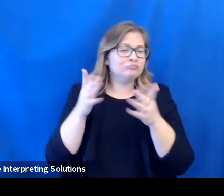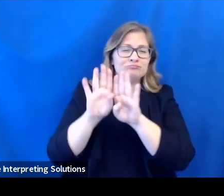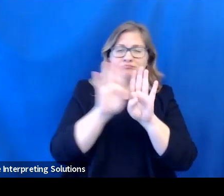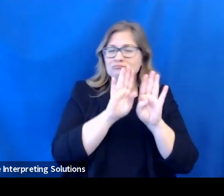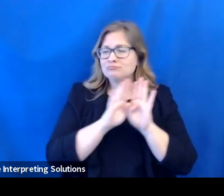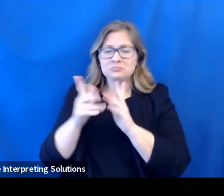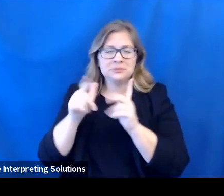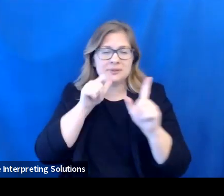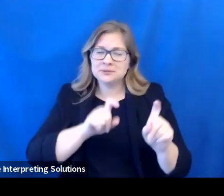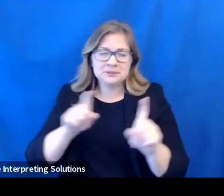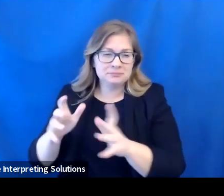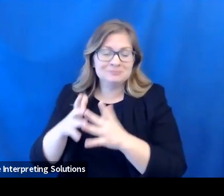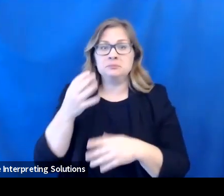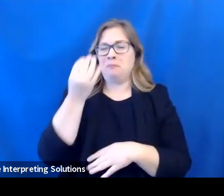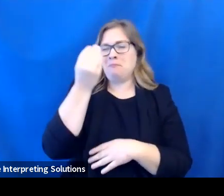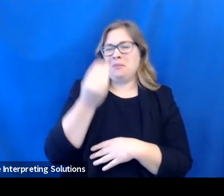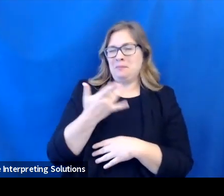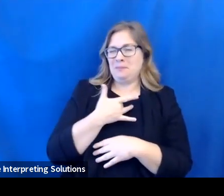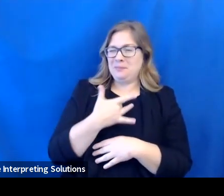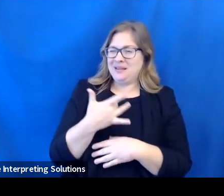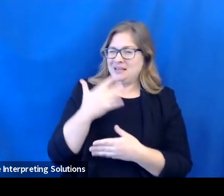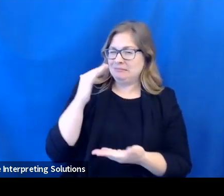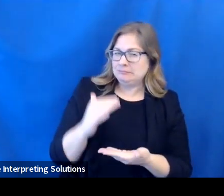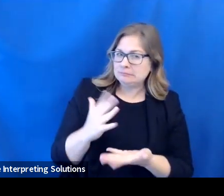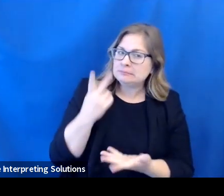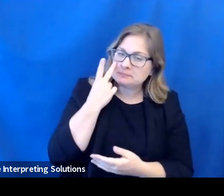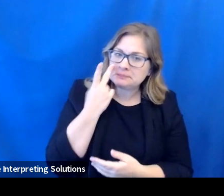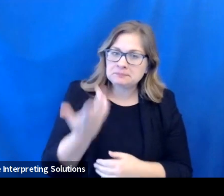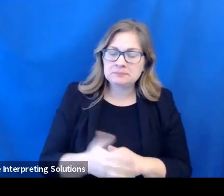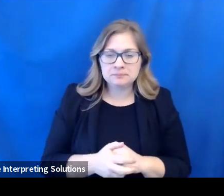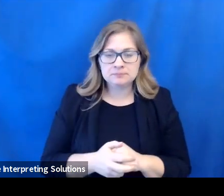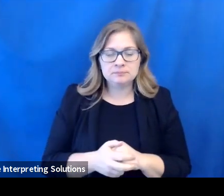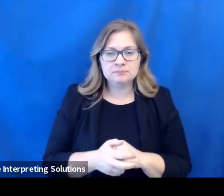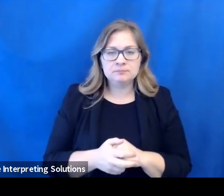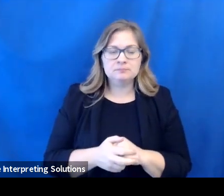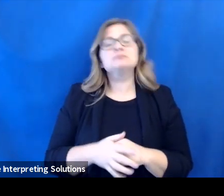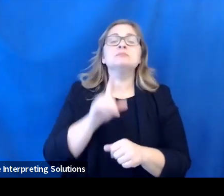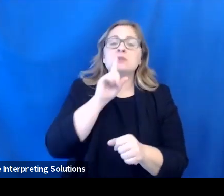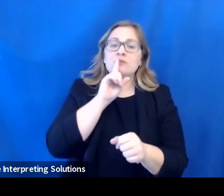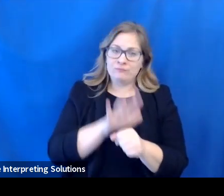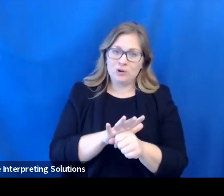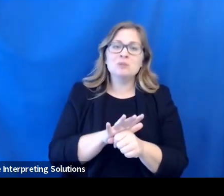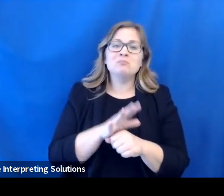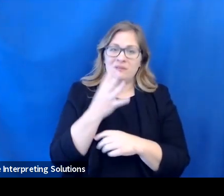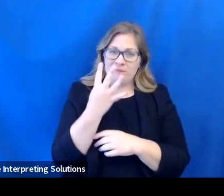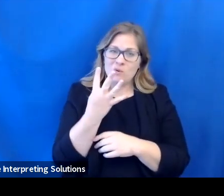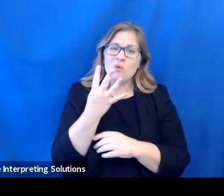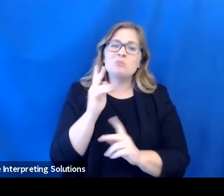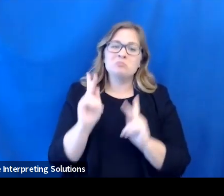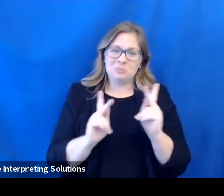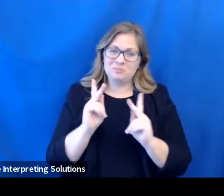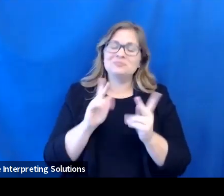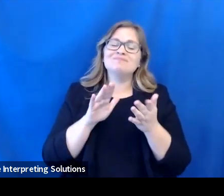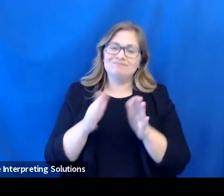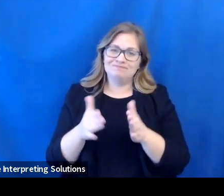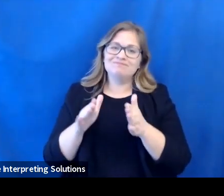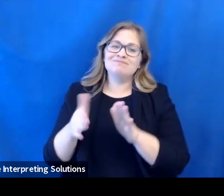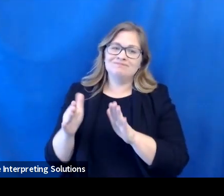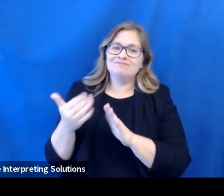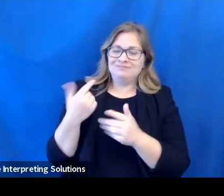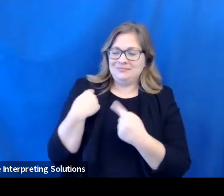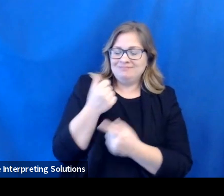reported, sadly, we confirmed 4 more COVID deaths for a total now of 34 in the state. All of these